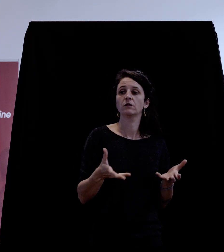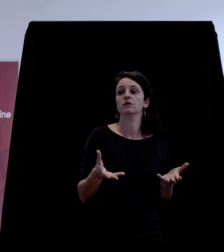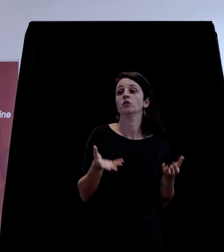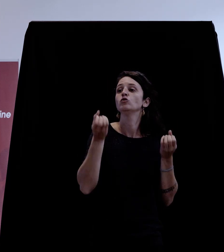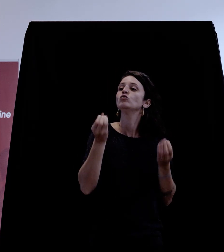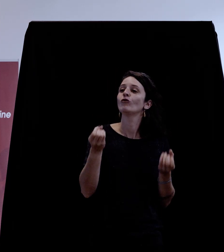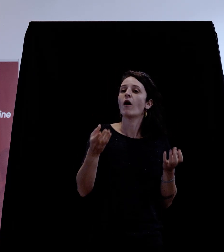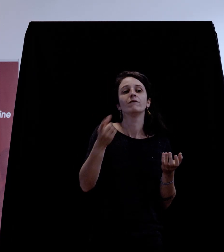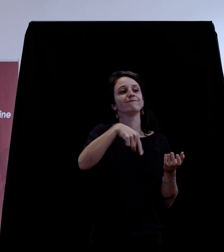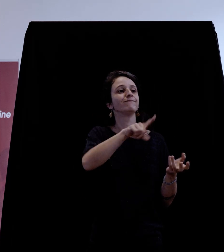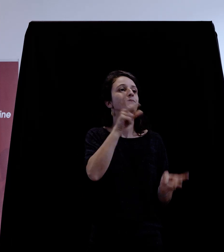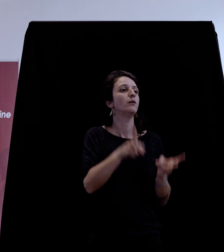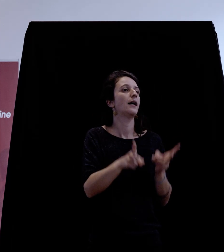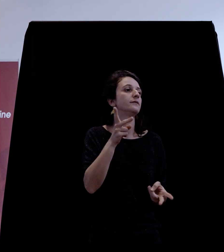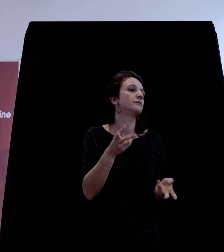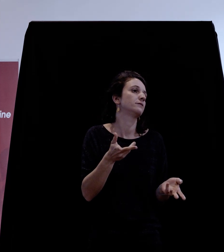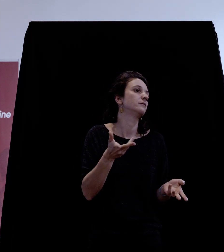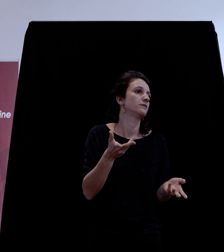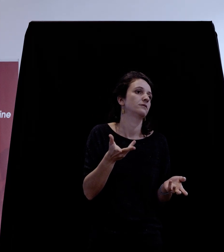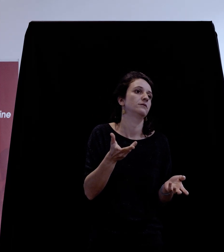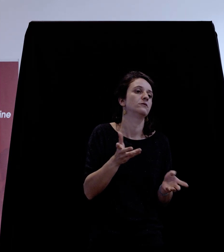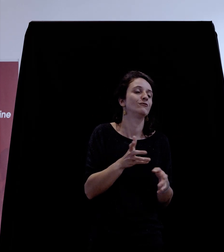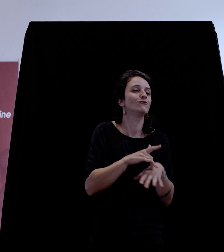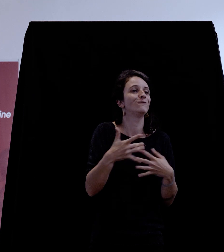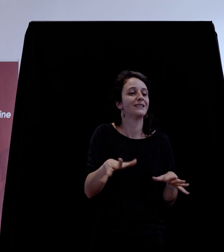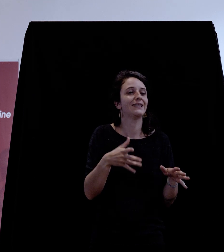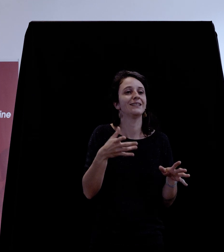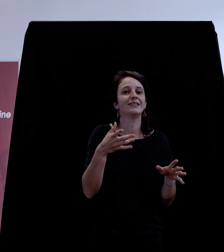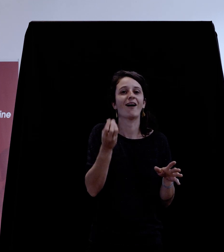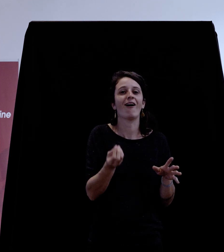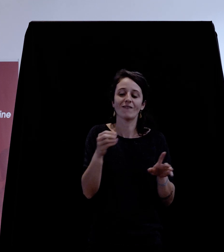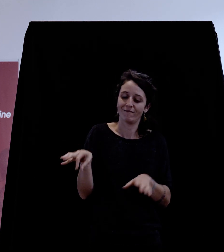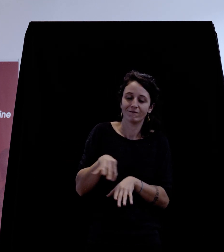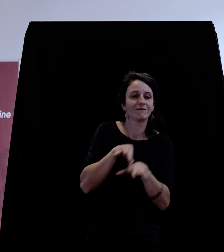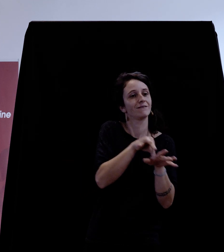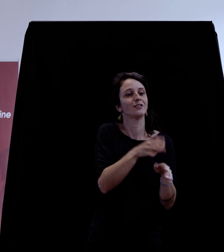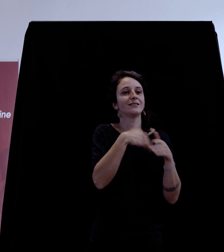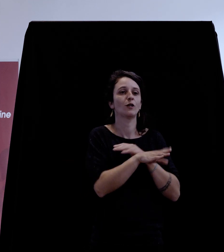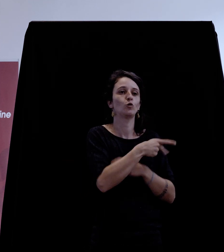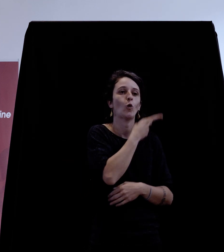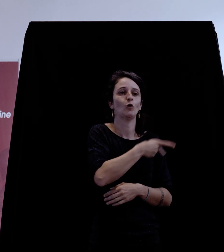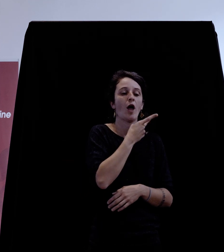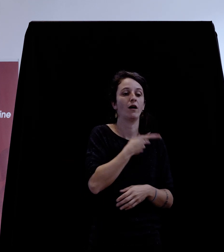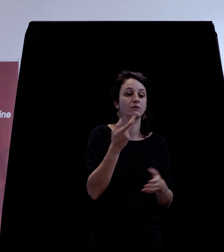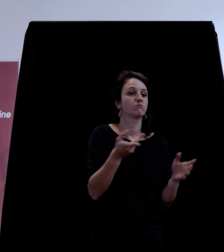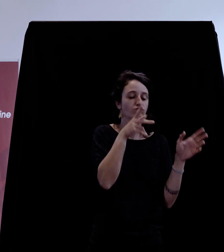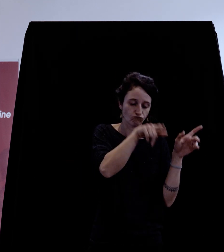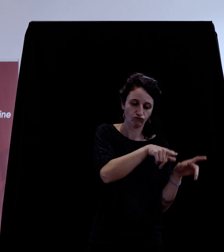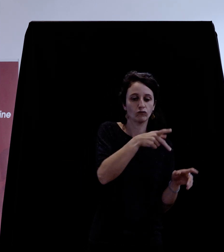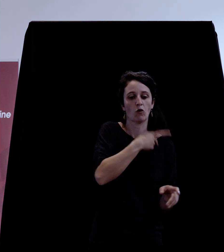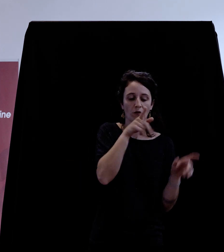And then the next day they're really sick, because our kids tend to know before doctors do that they're really sick.